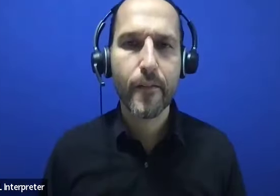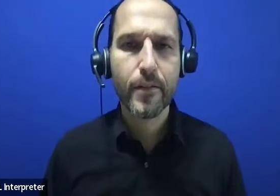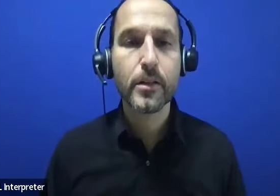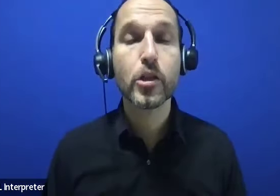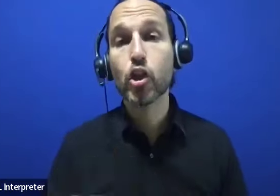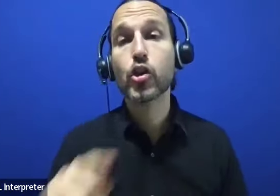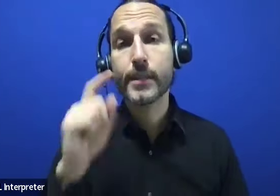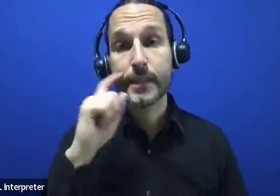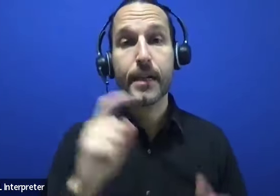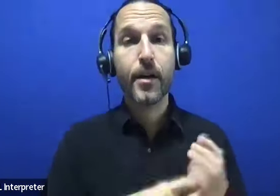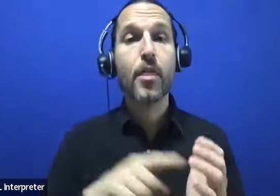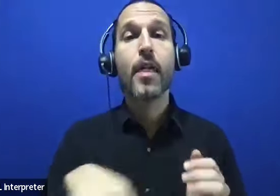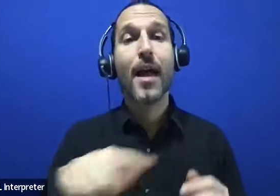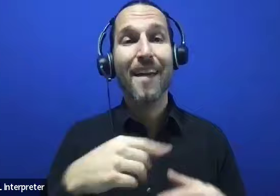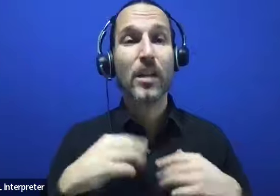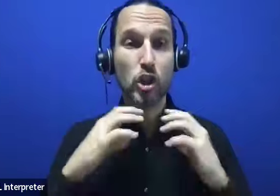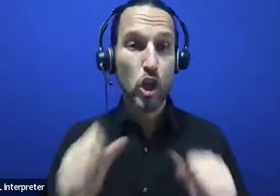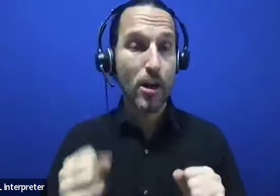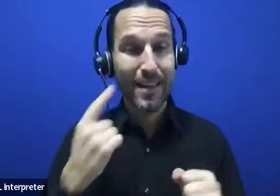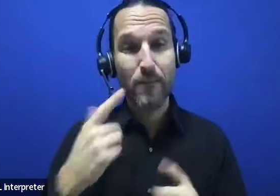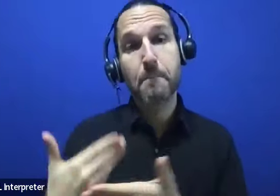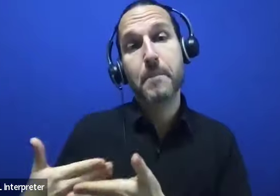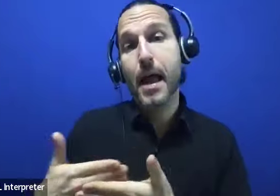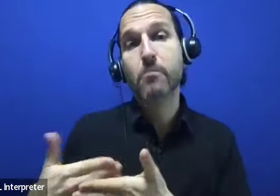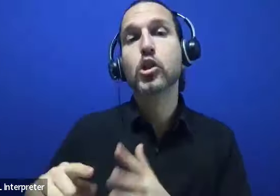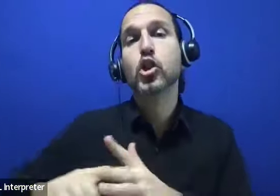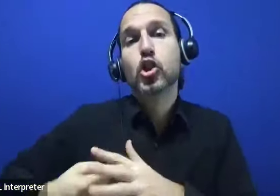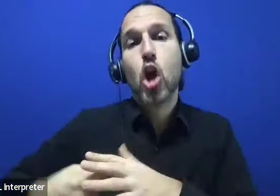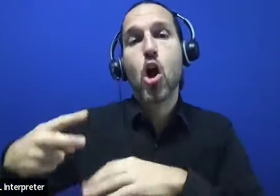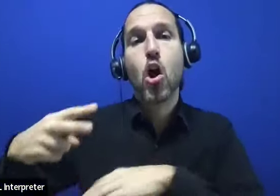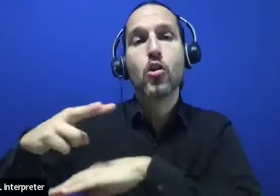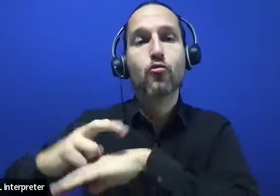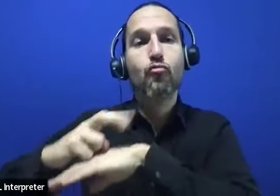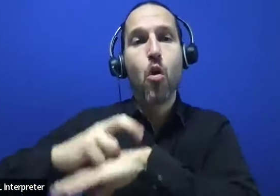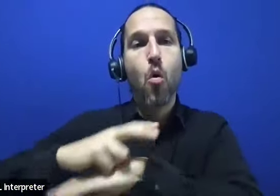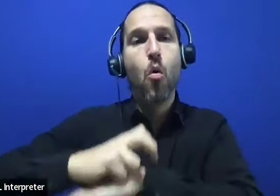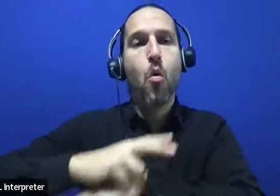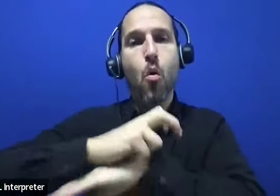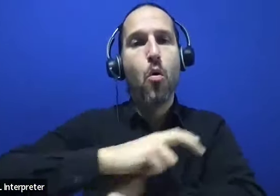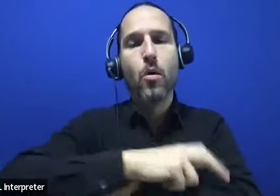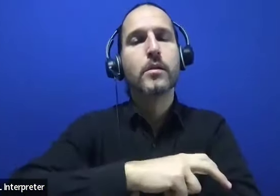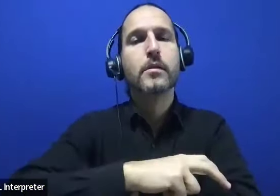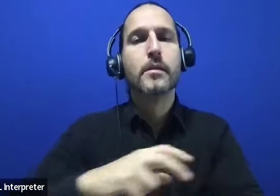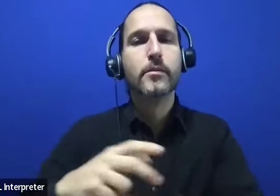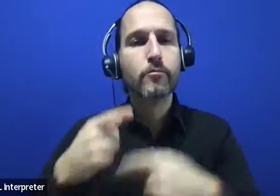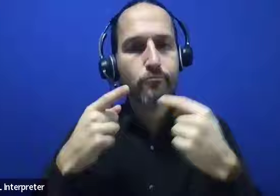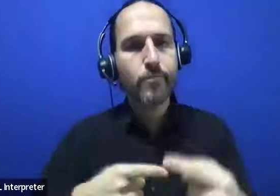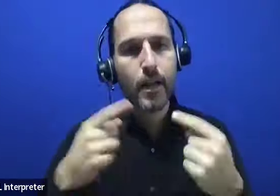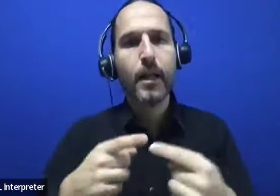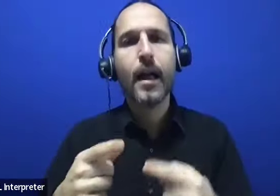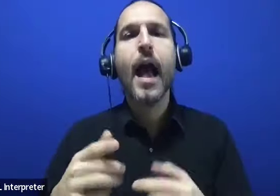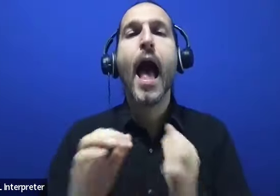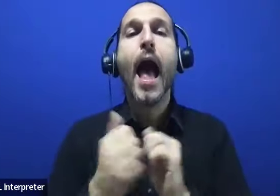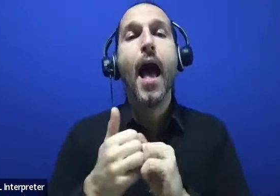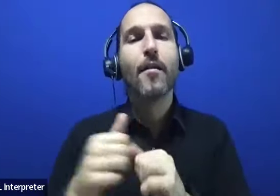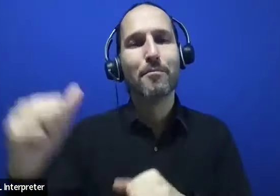the things you'll see with a number of kids with charge when they're infants and learning to crawl, they don't really learn to crawl, they scoot. And they scoot on their